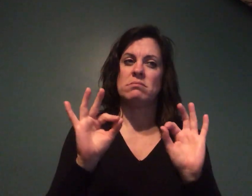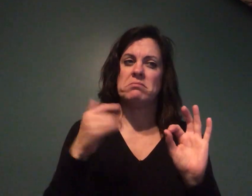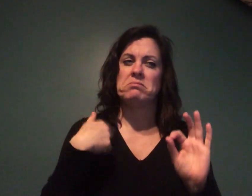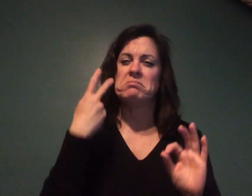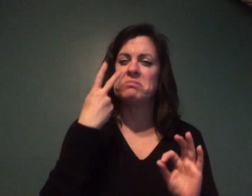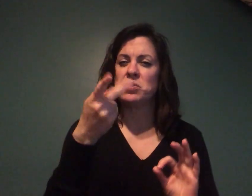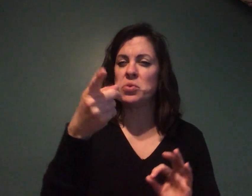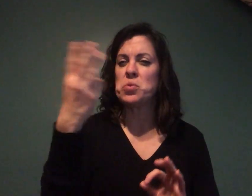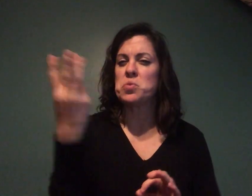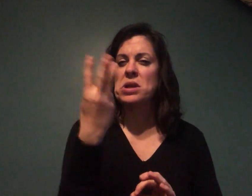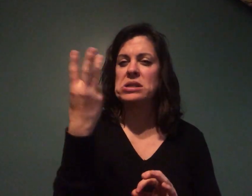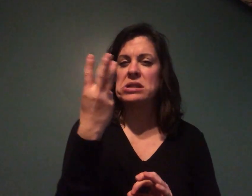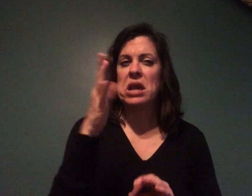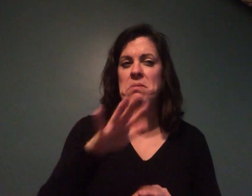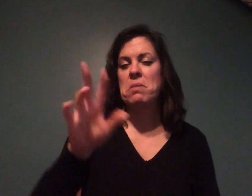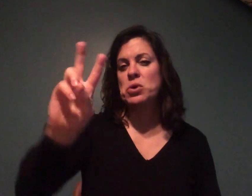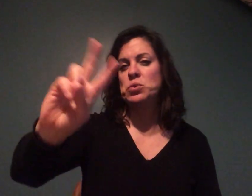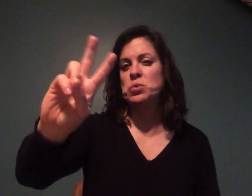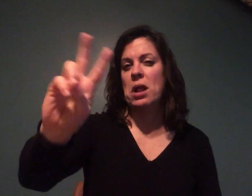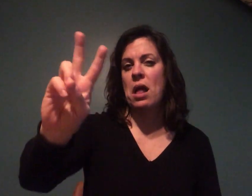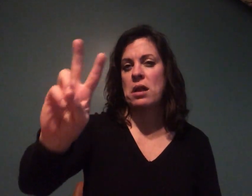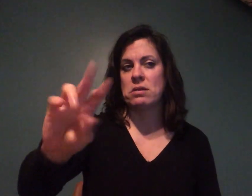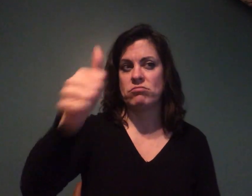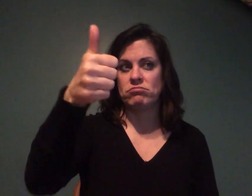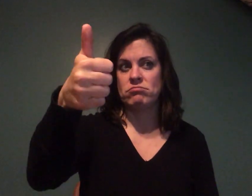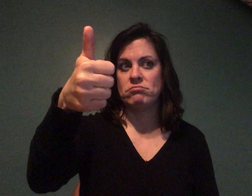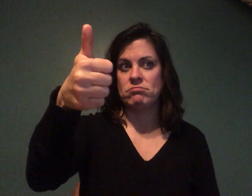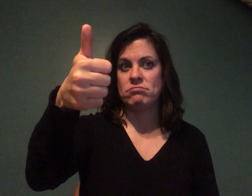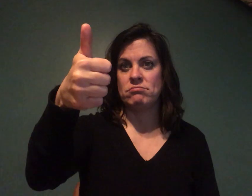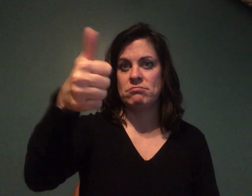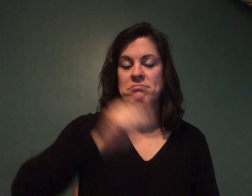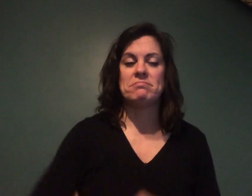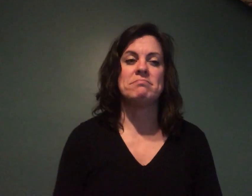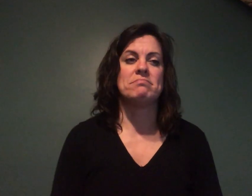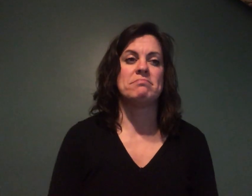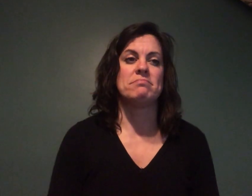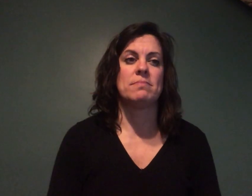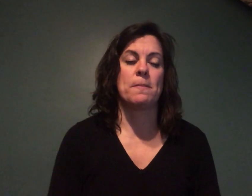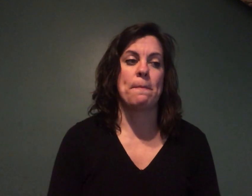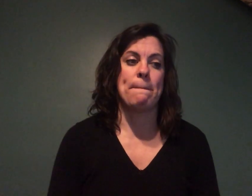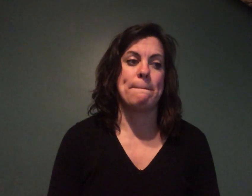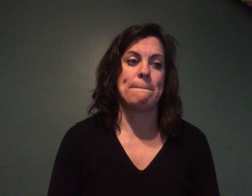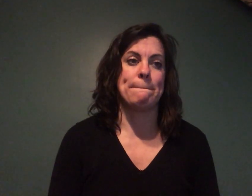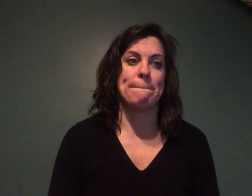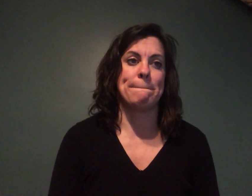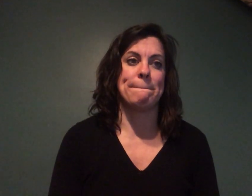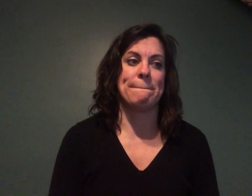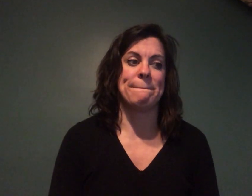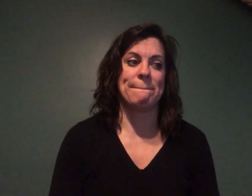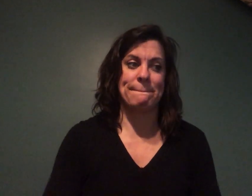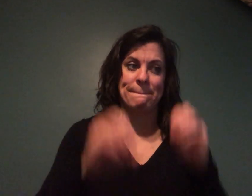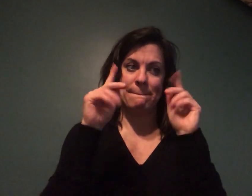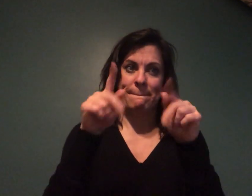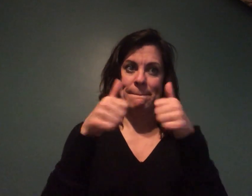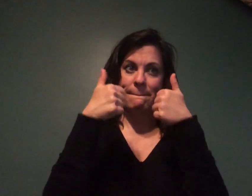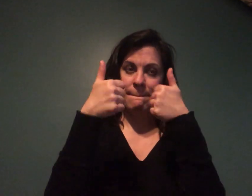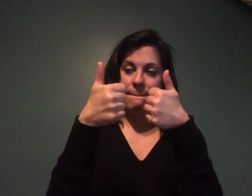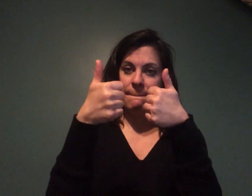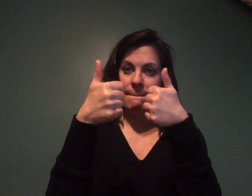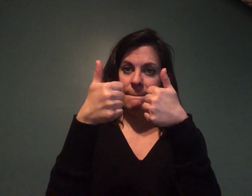back to school. All right? No, Unless thank something you. else happens between them. All right? Won't work. Okay. All